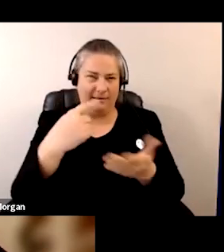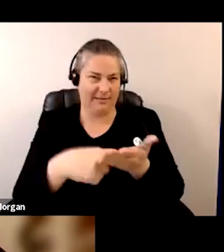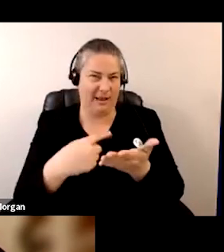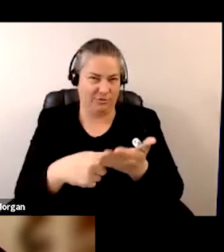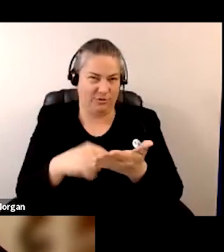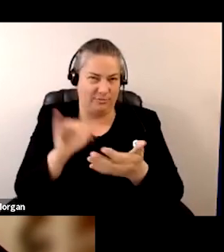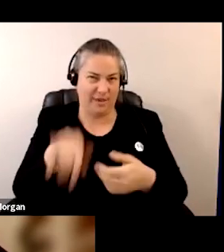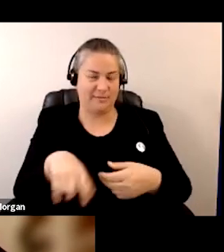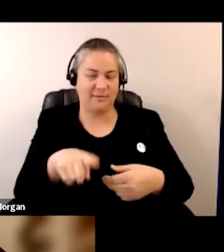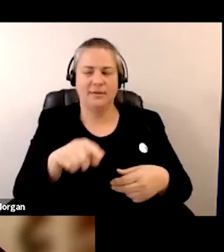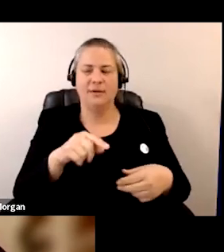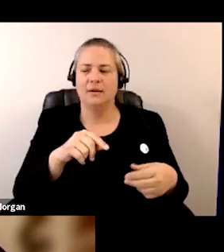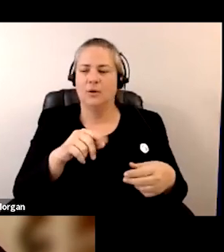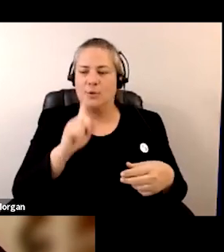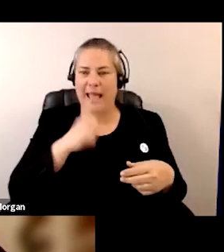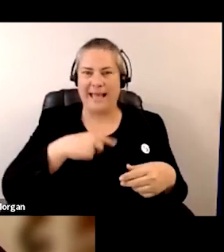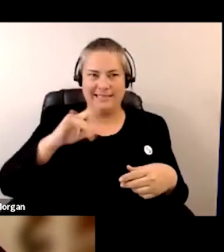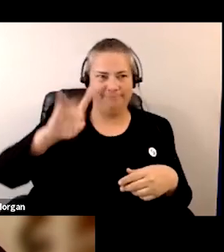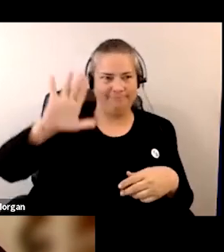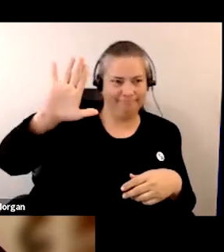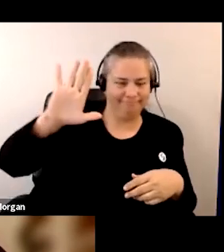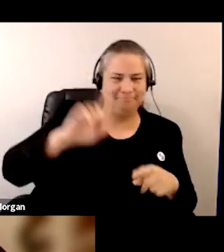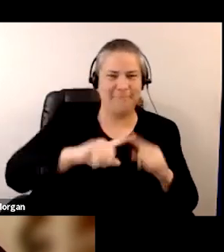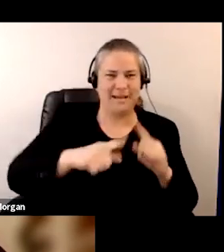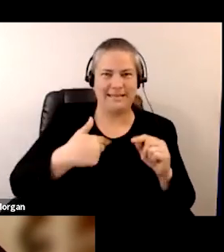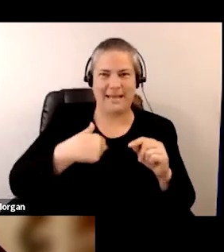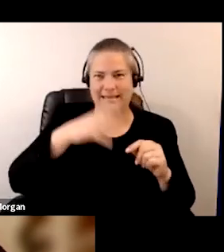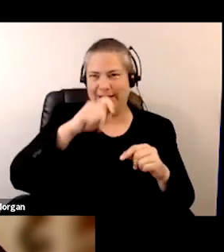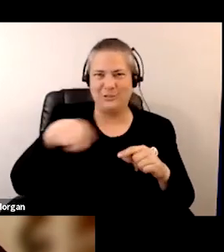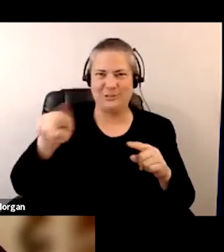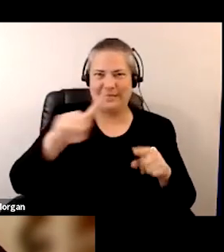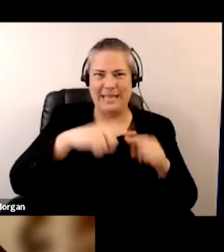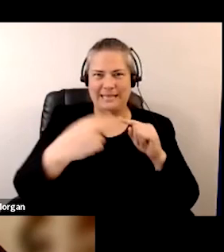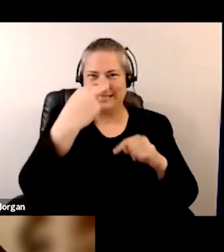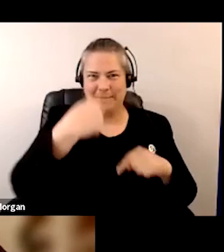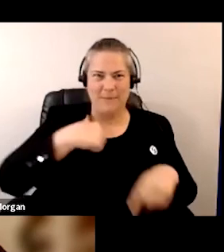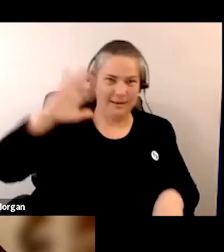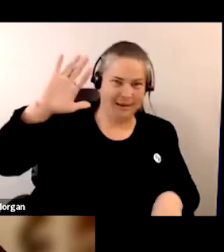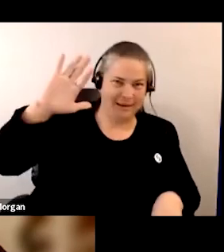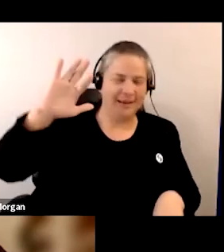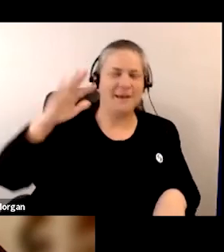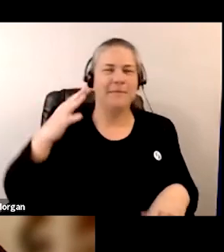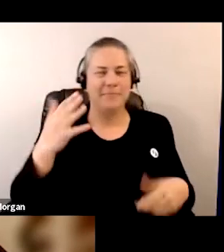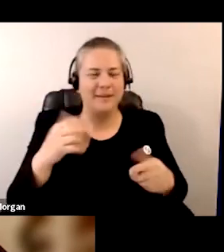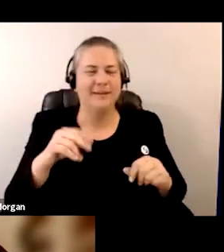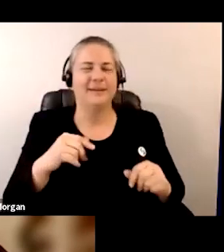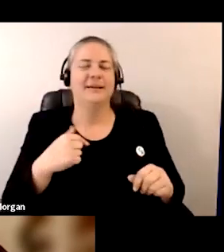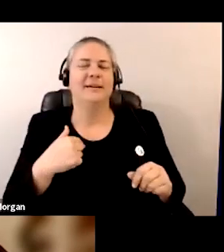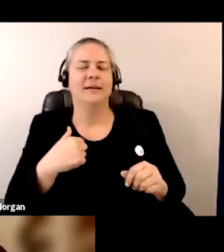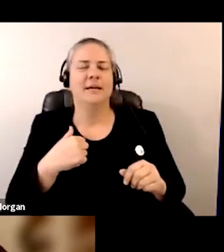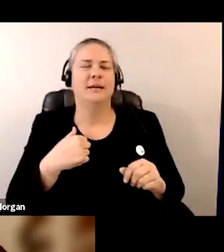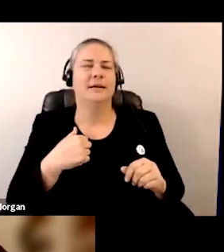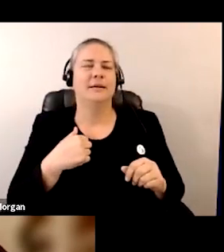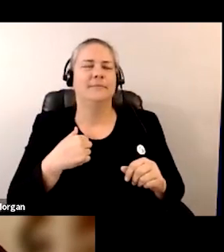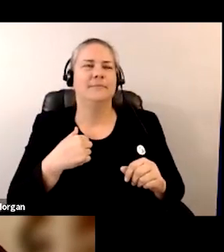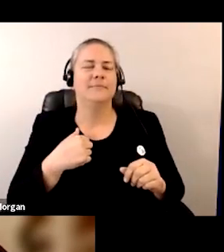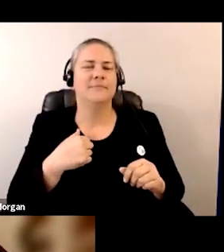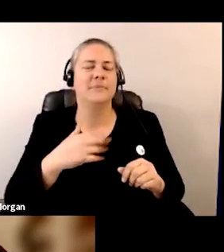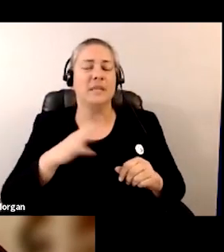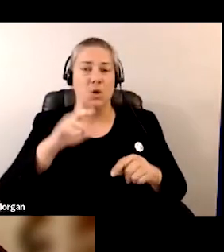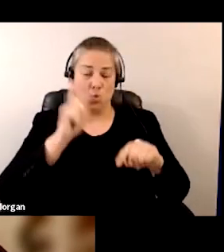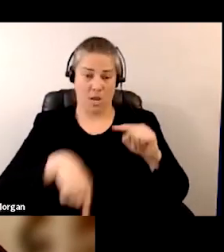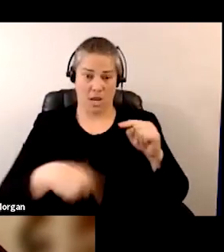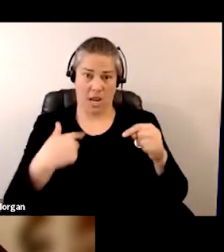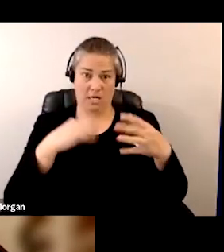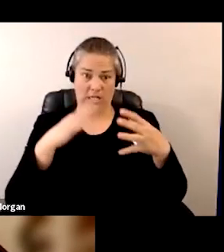discussion. I had my hand up, but I guess you guys weren't able to see it. So nothing that I was trying to